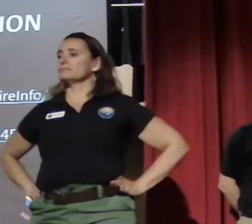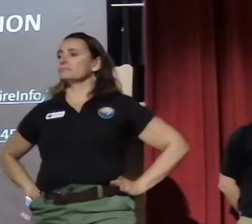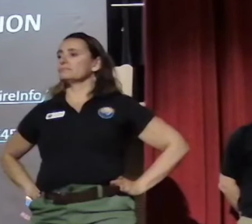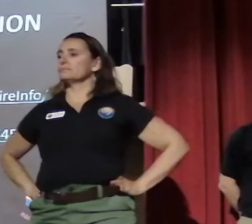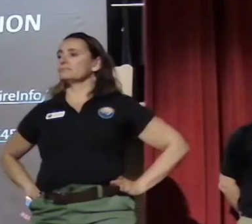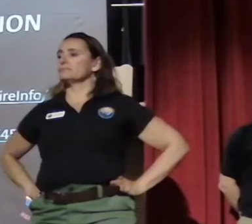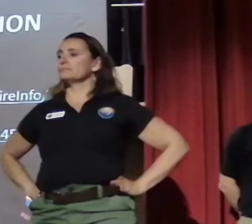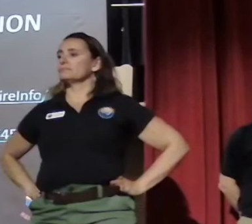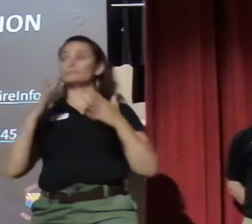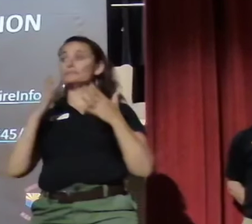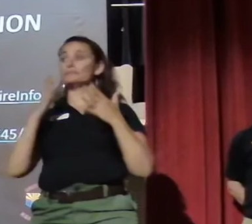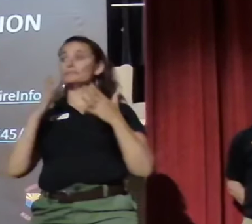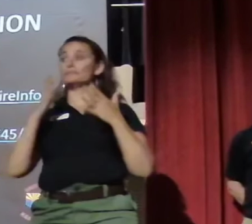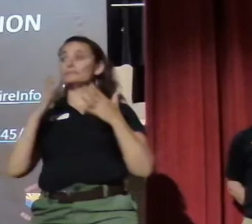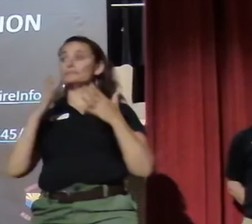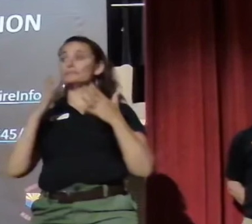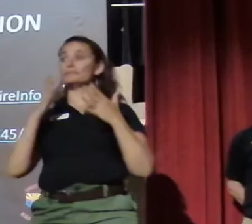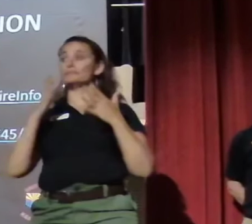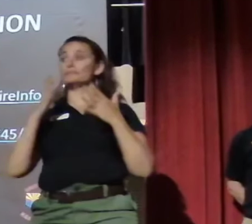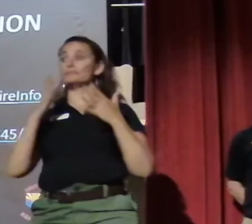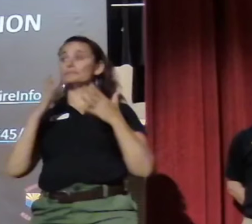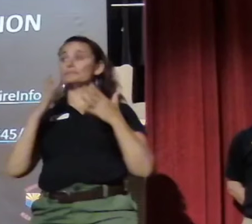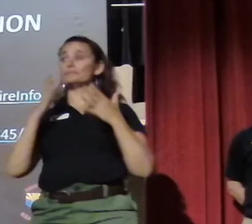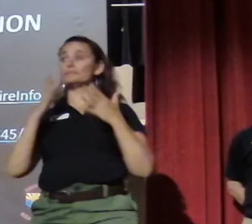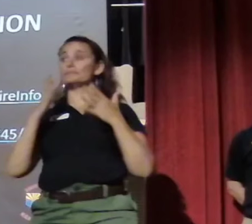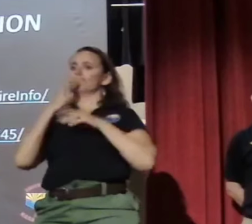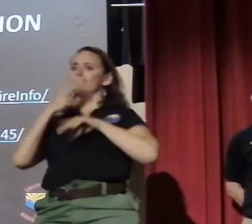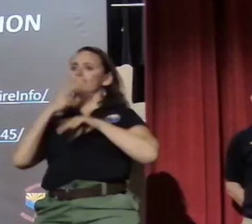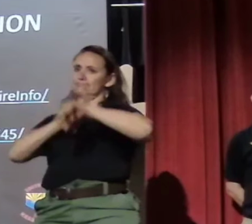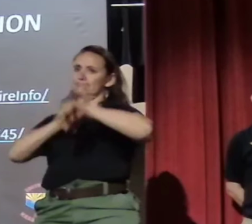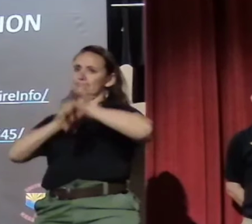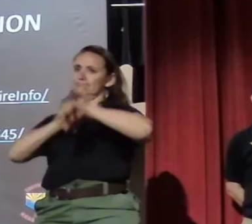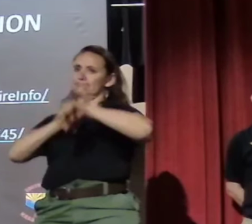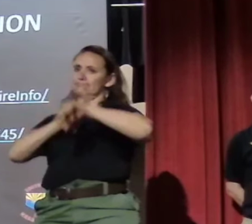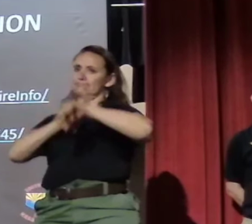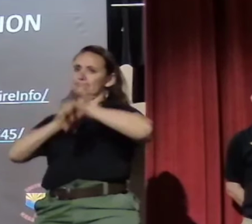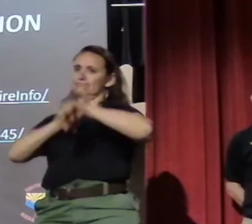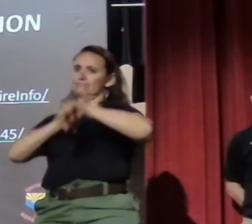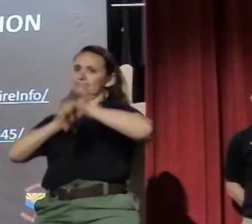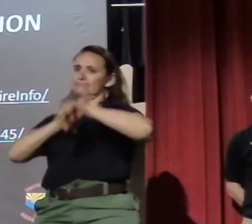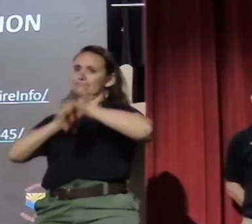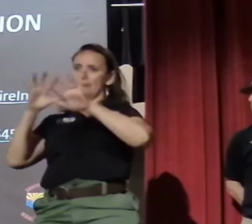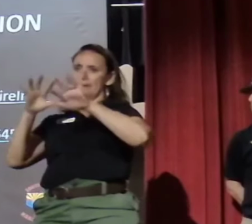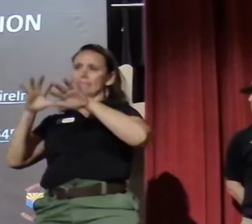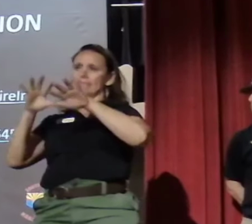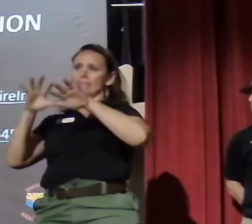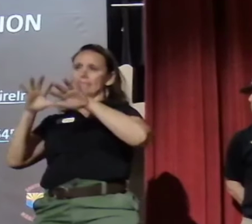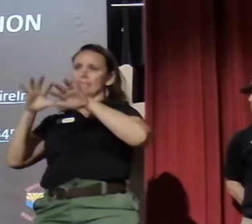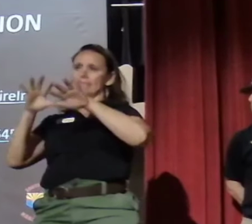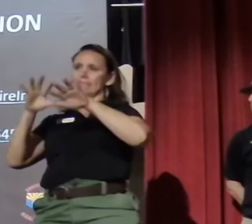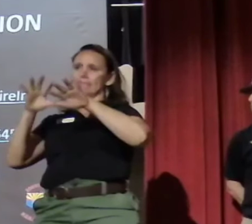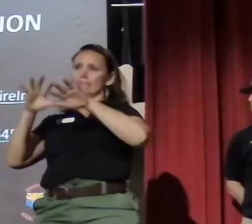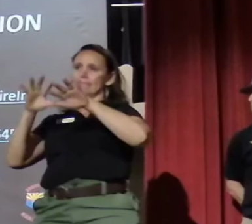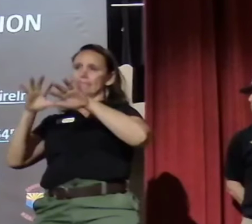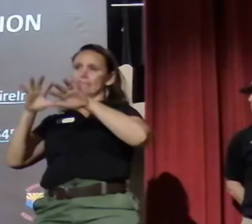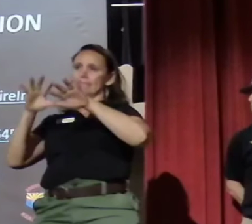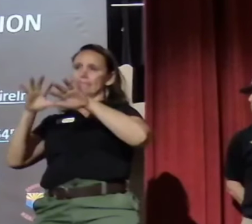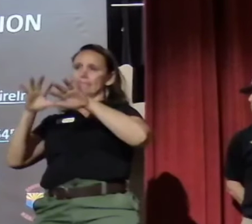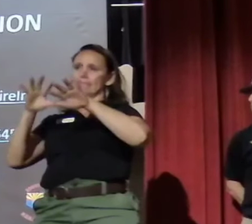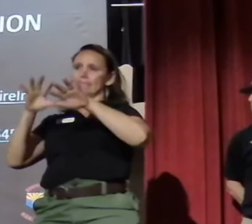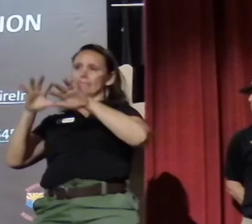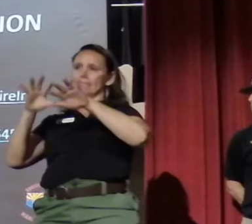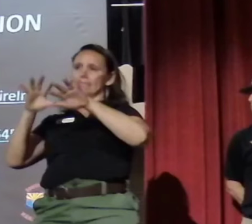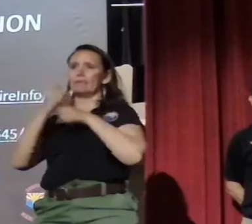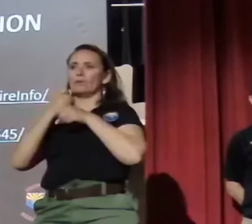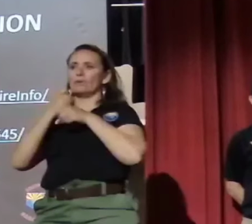Thank you. Good question. We absolutely do have an evacuation plan. We work it every year. We practice it, make sure